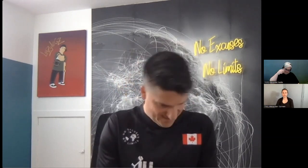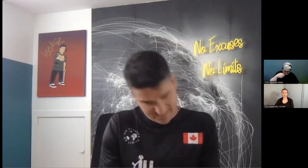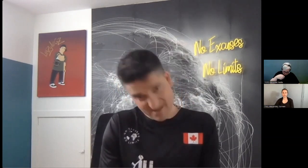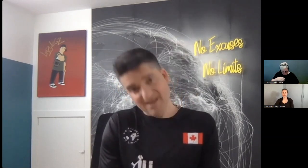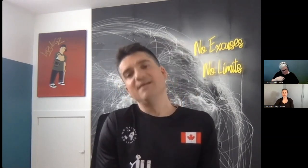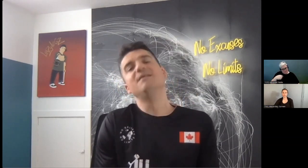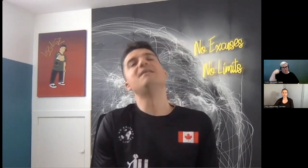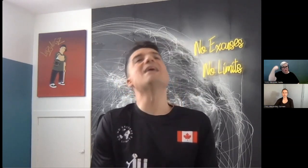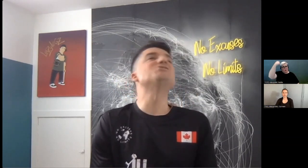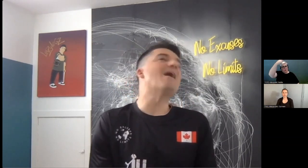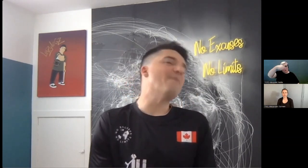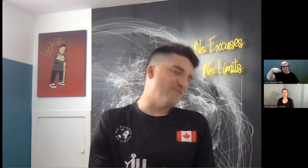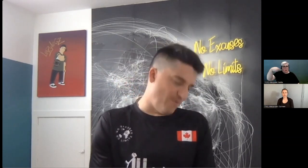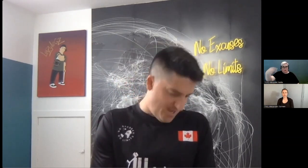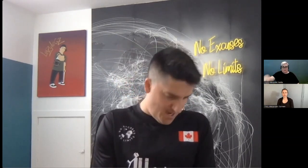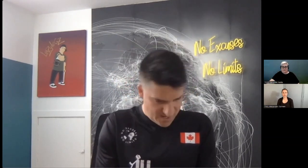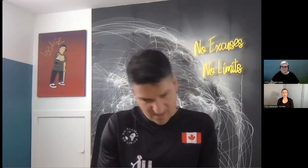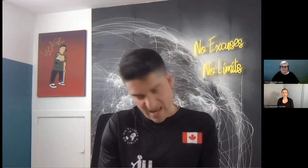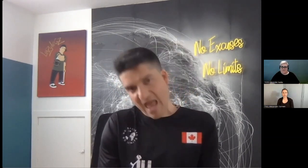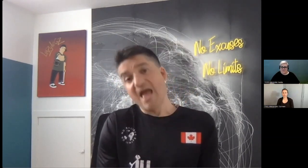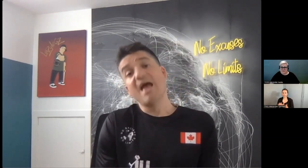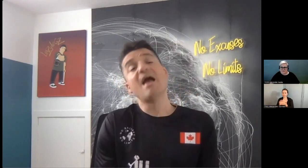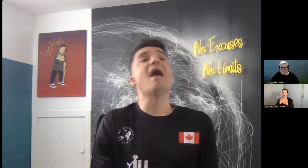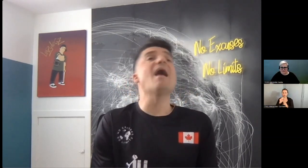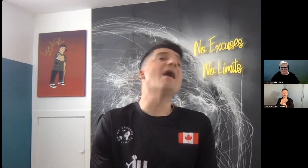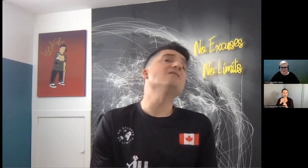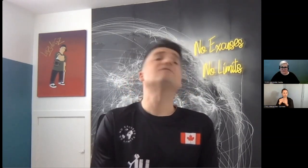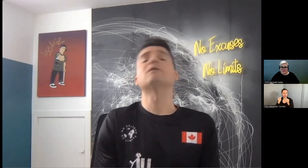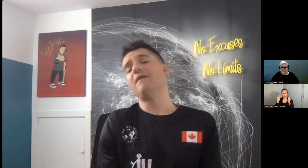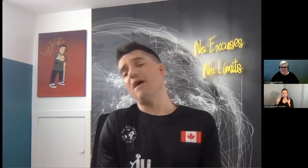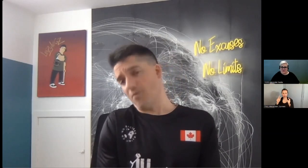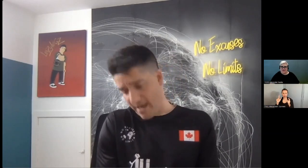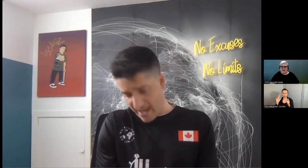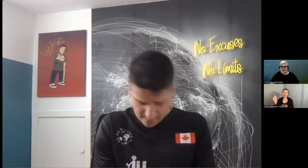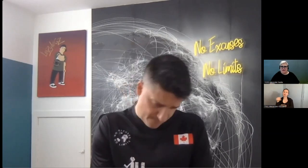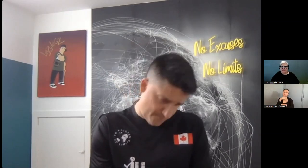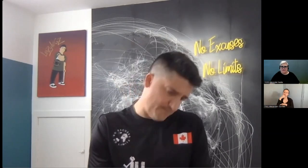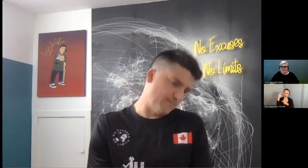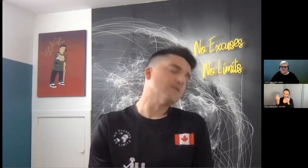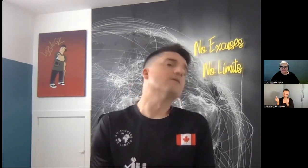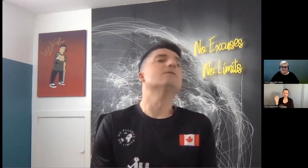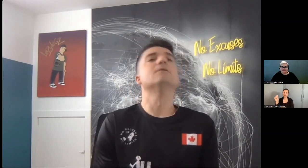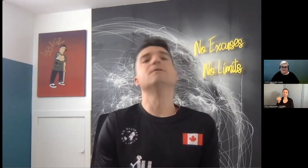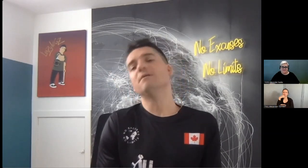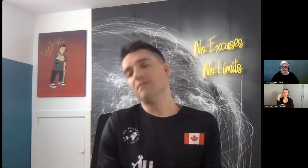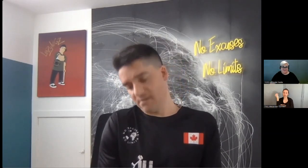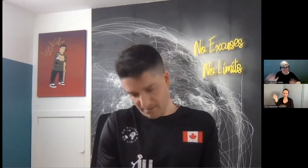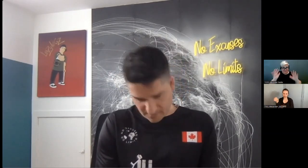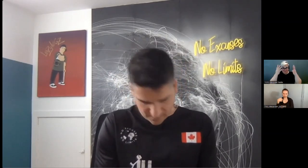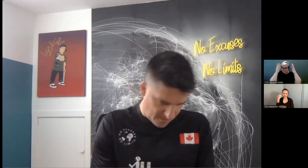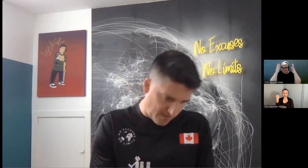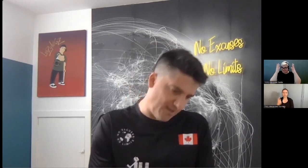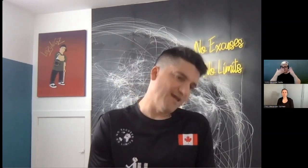Yeah. Nice job, everyone. And turn the other way.